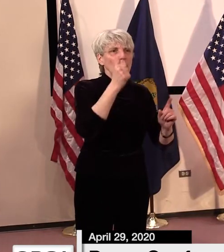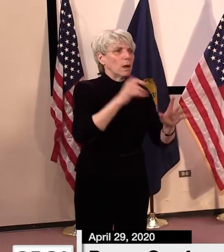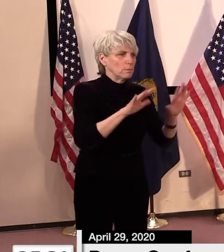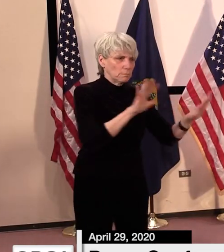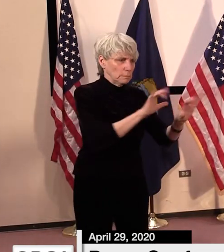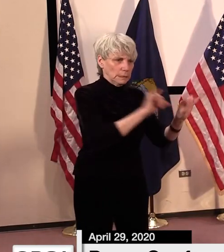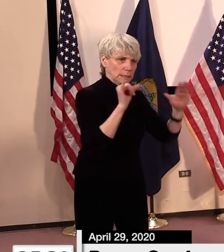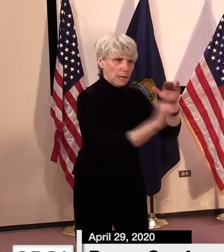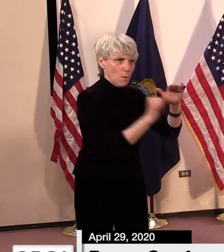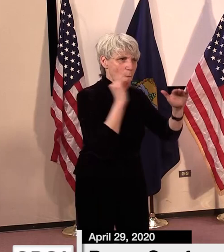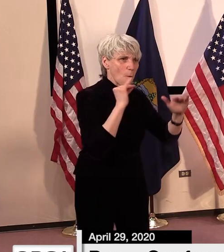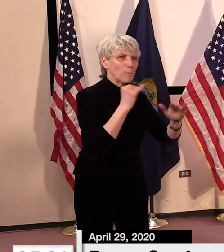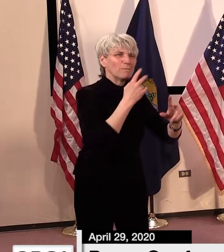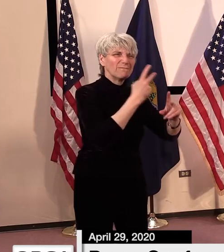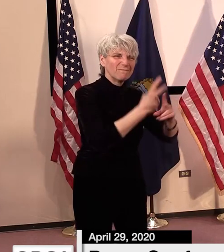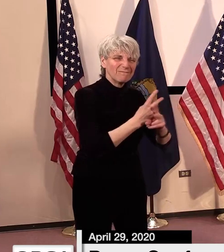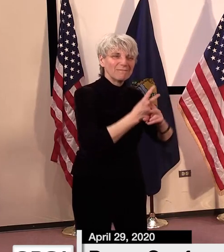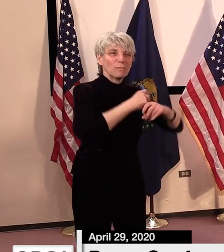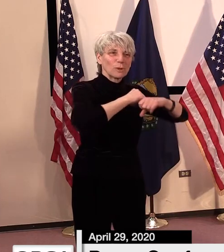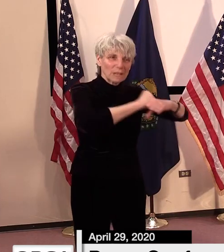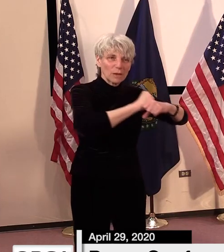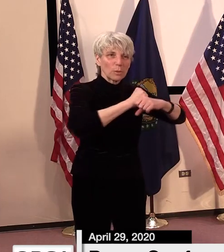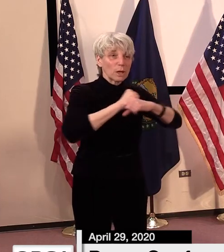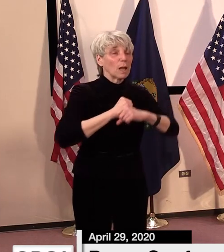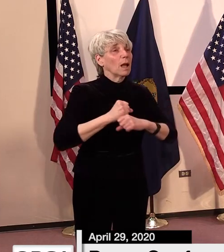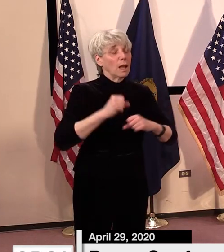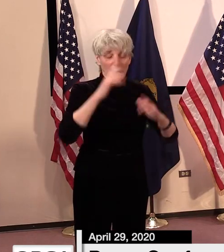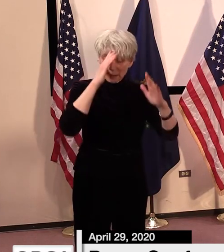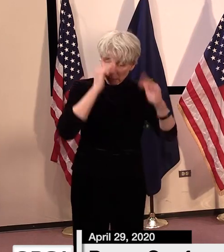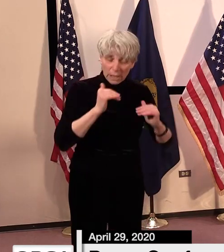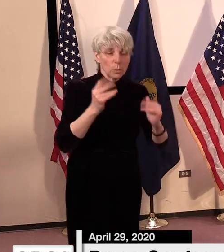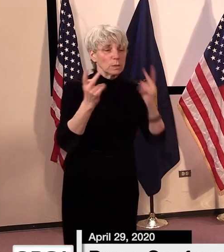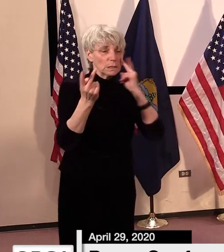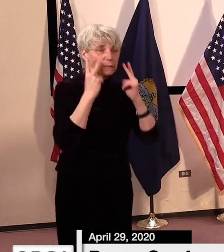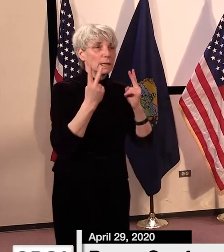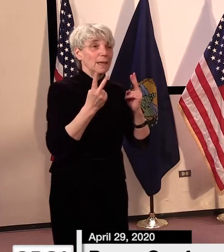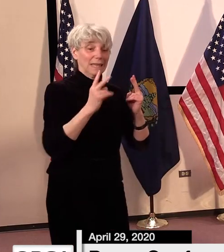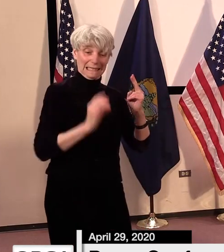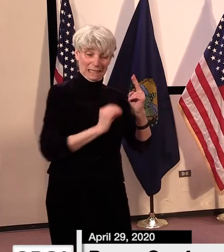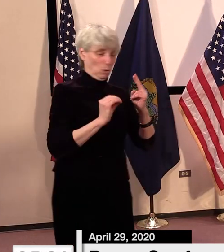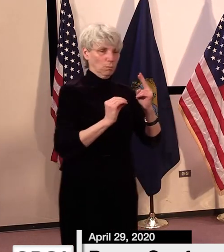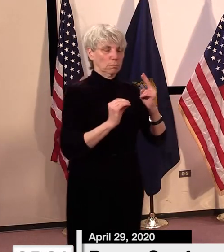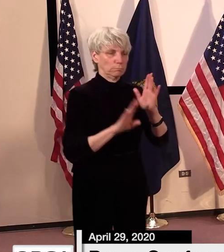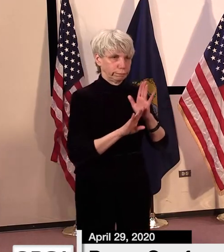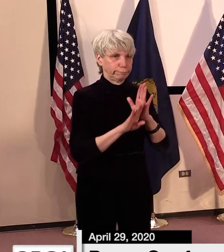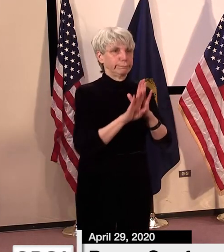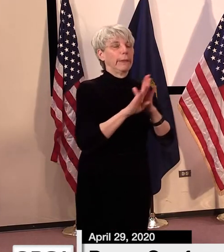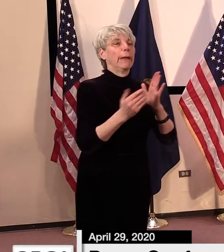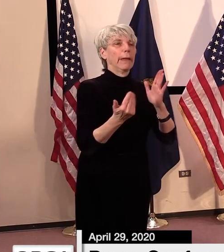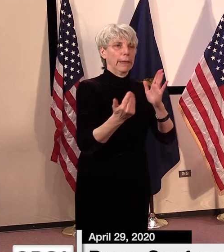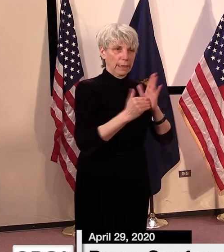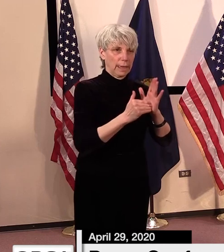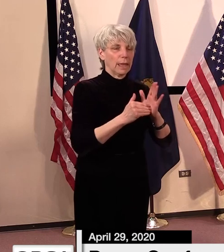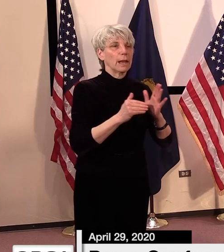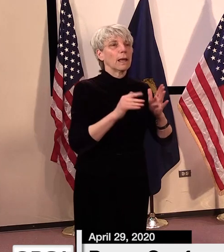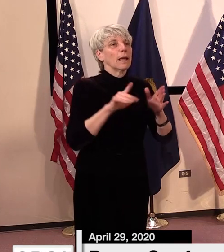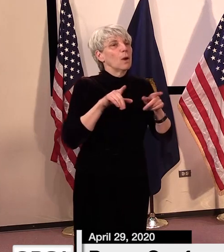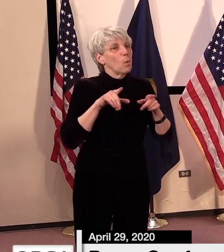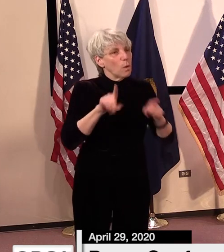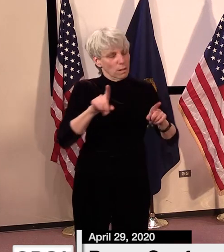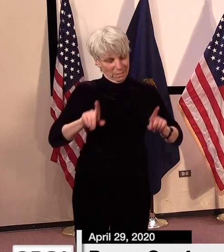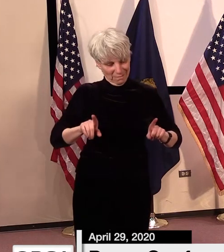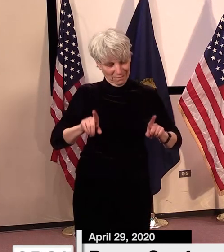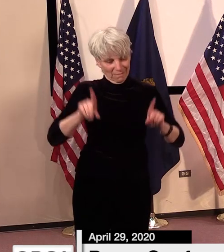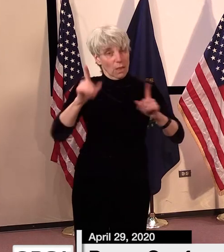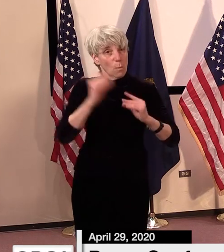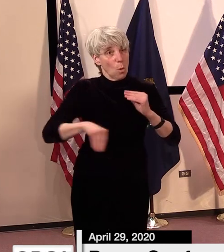I predict that we'll see more, but that's something that we have to consider as we open up the spigot a little bit more.